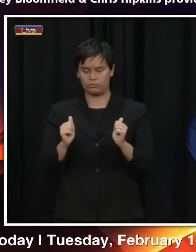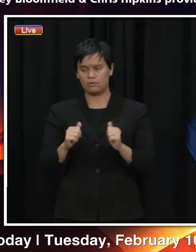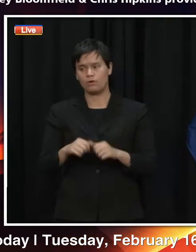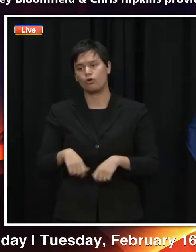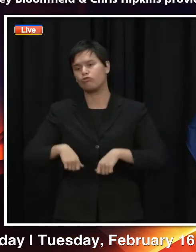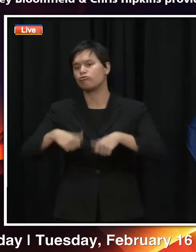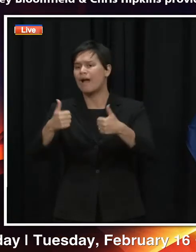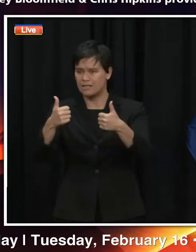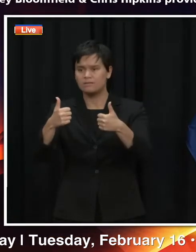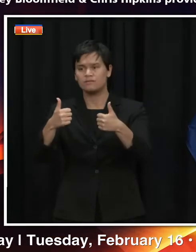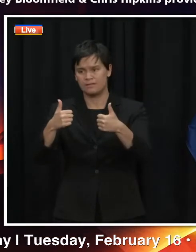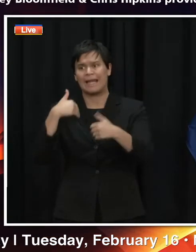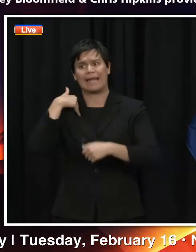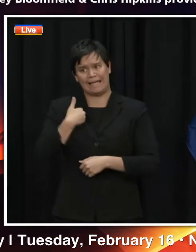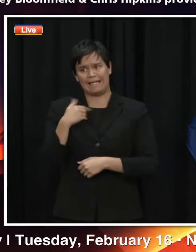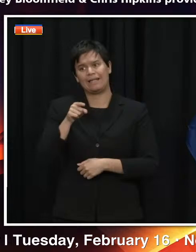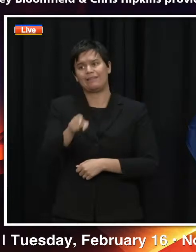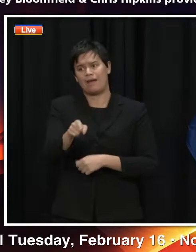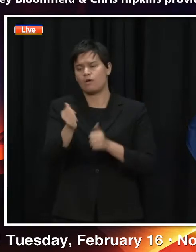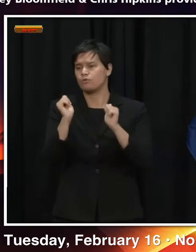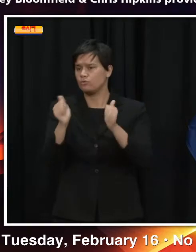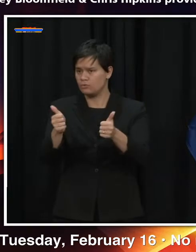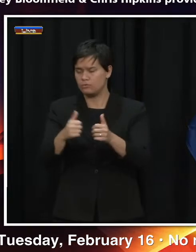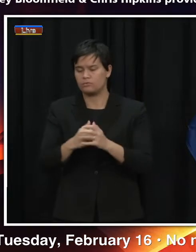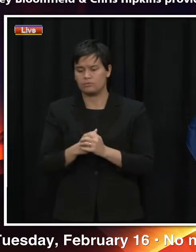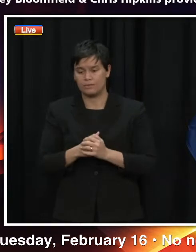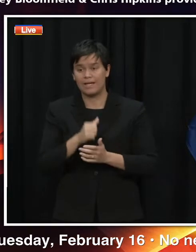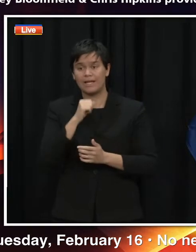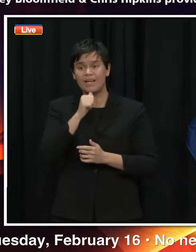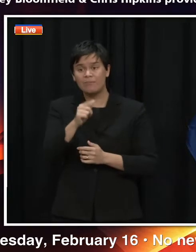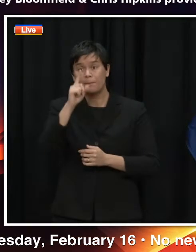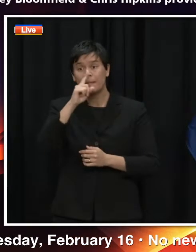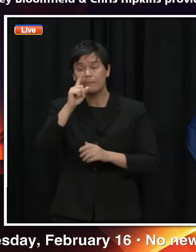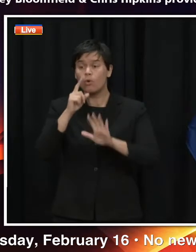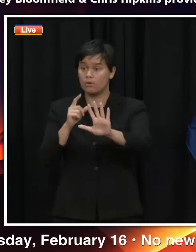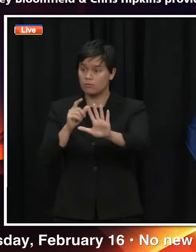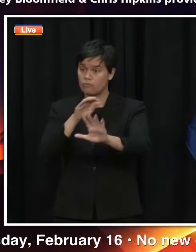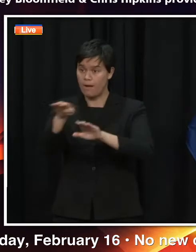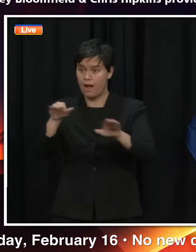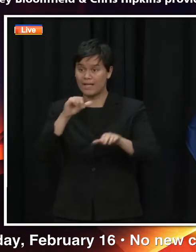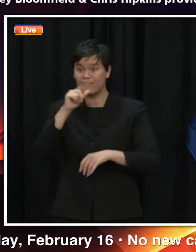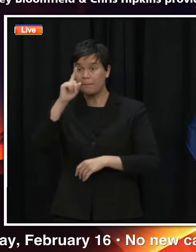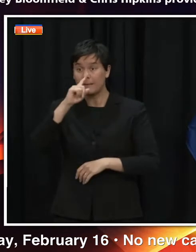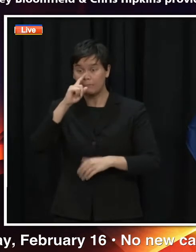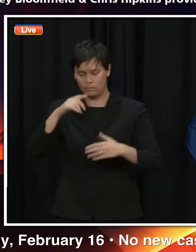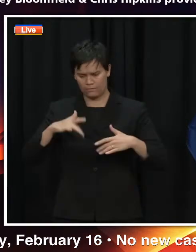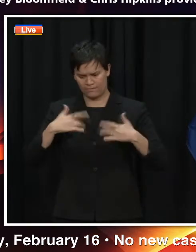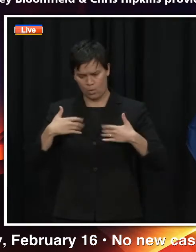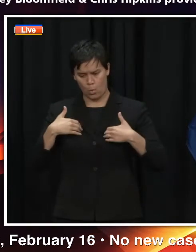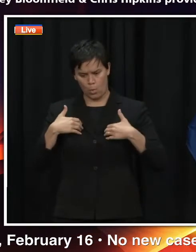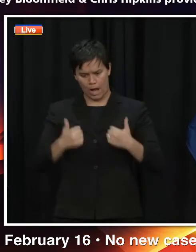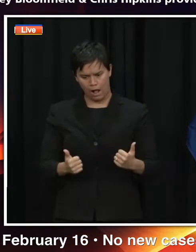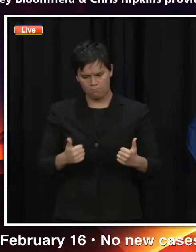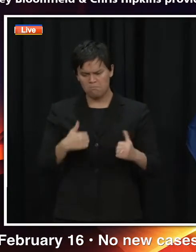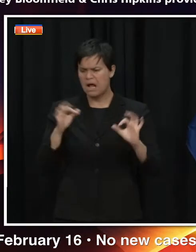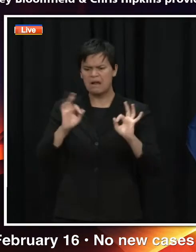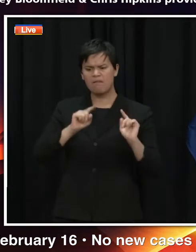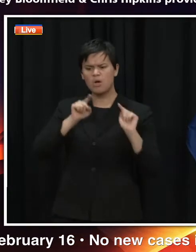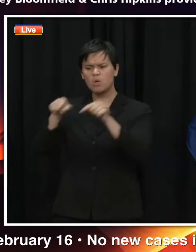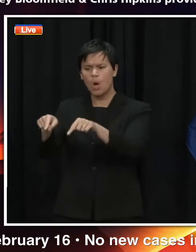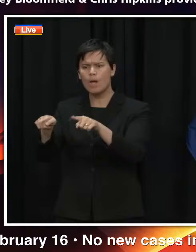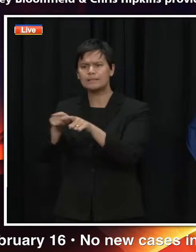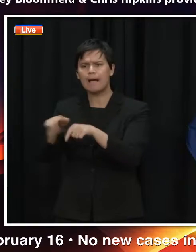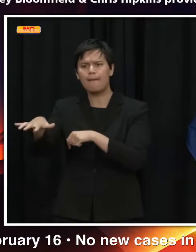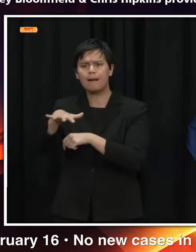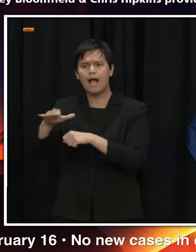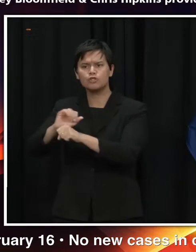exactly what we need, and a reminder that those who don't have symptoms or were not at a place of interest do not need to be tested.